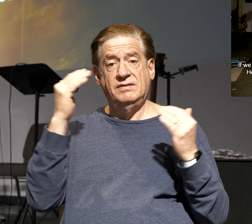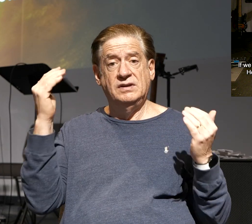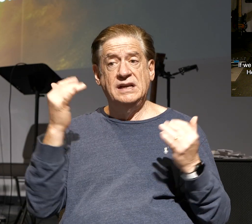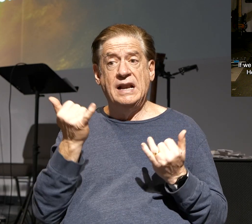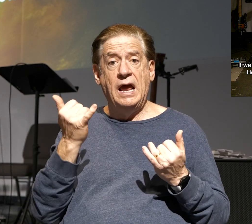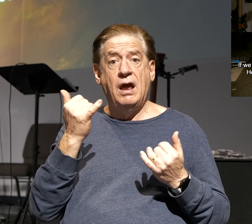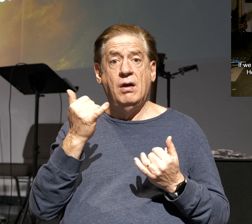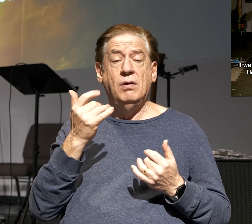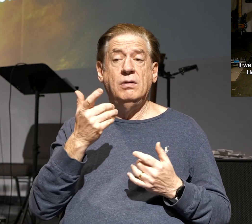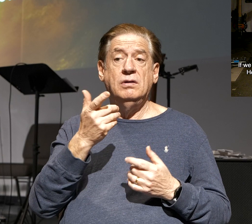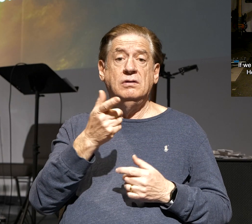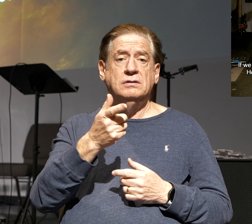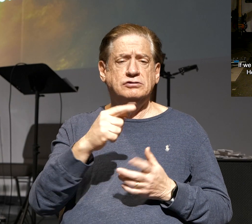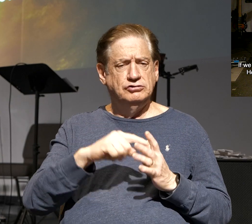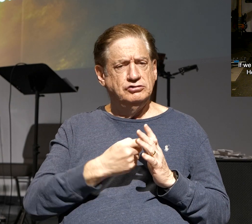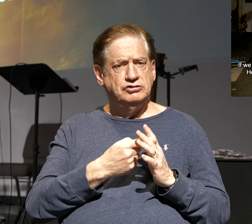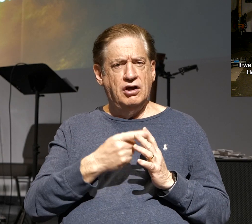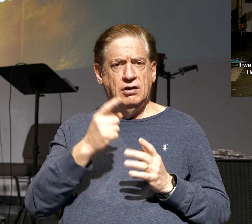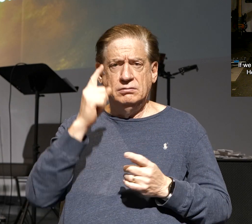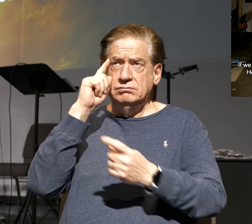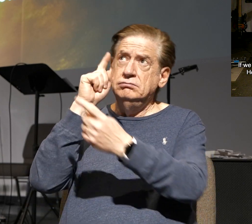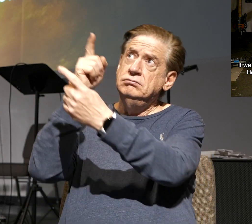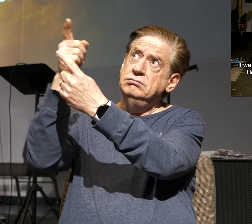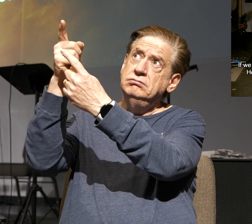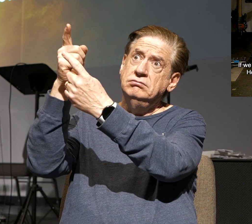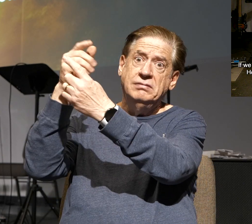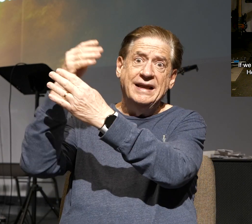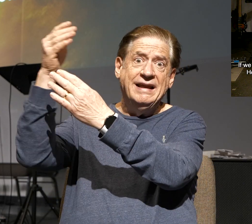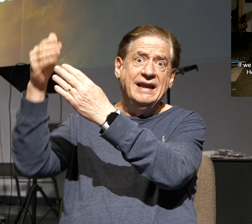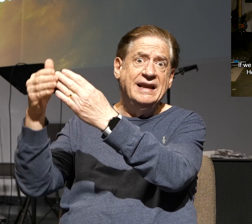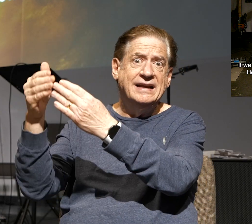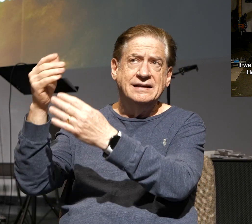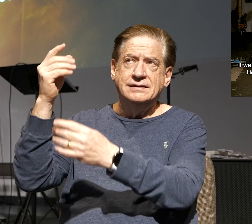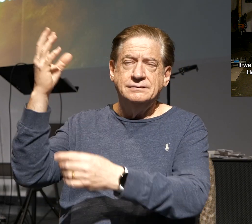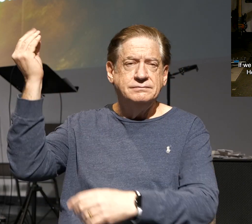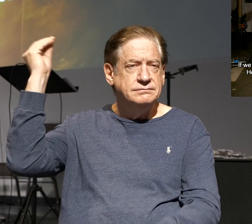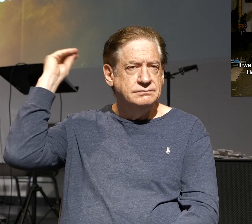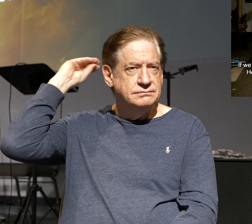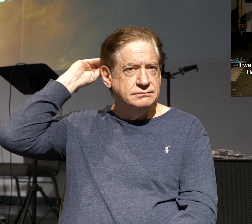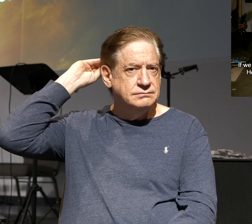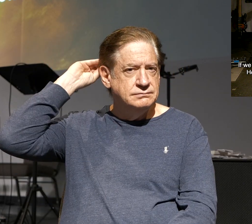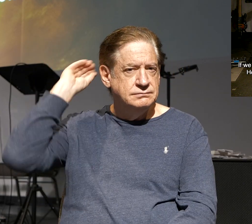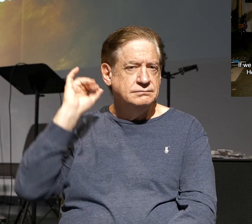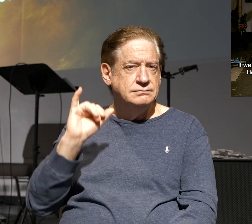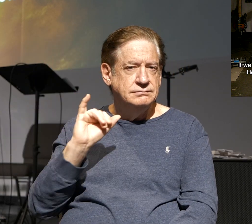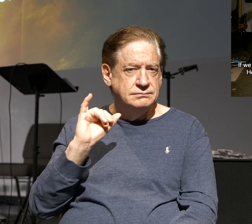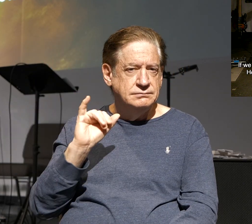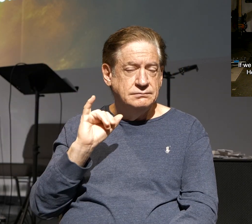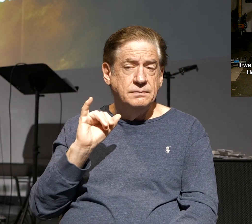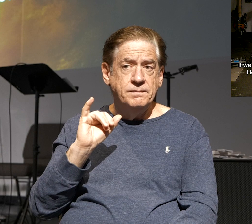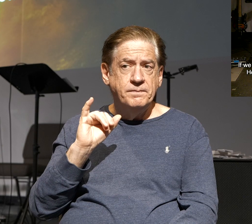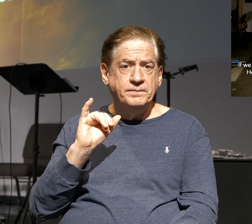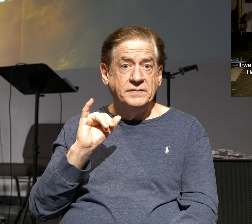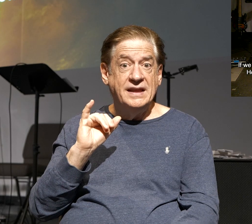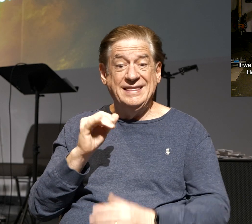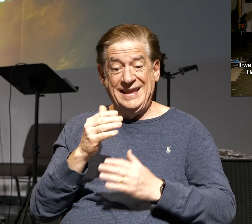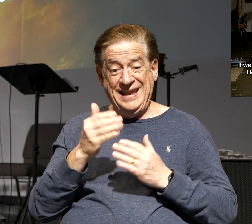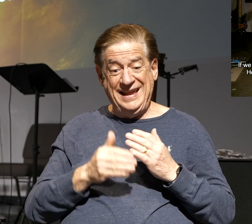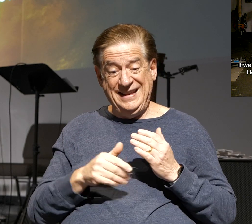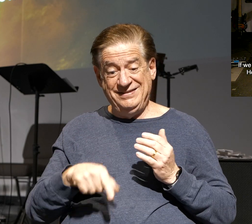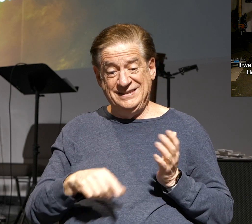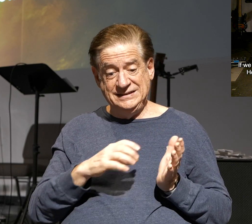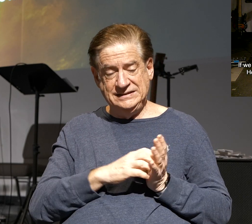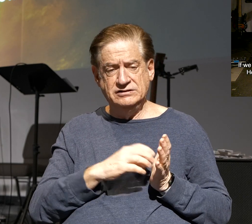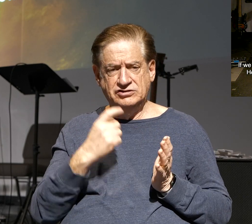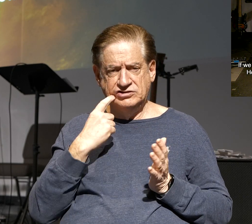in mind, and look at your notes here. And what I mean by that, the end in mind, this is the very end of our text that we